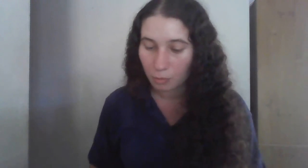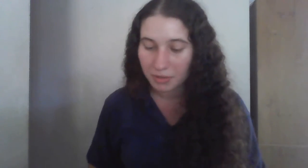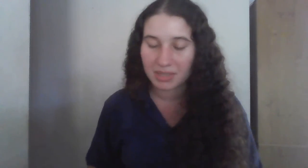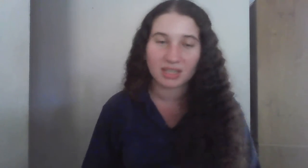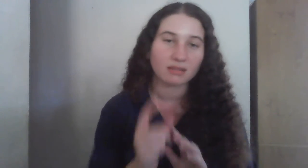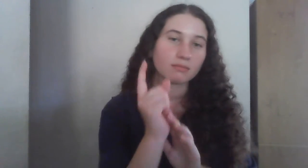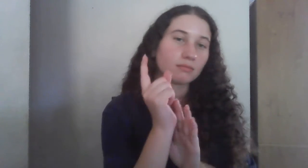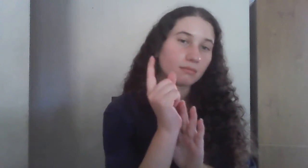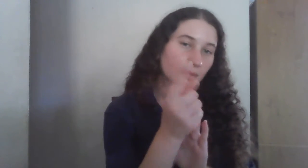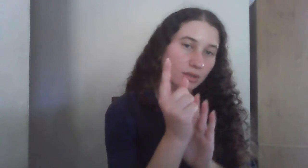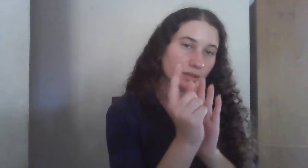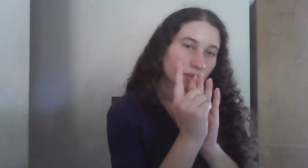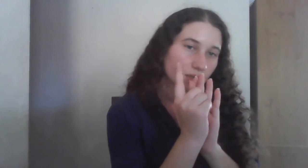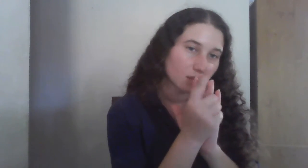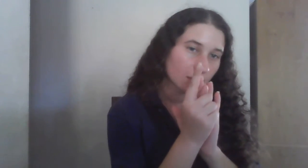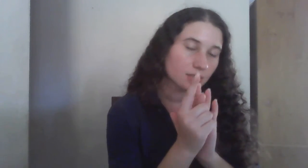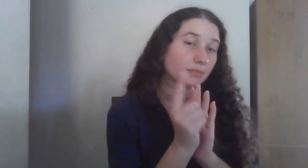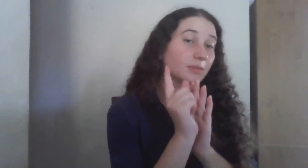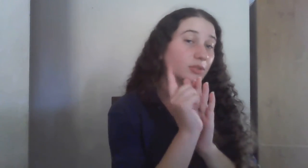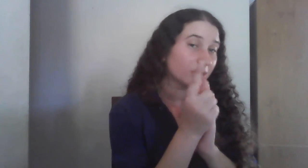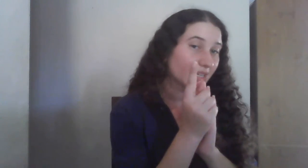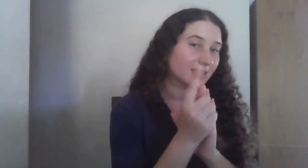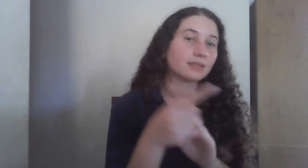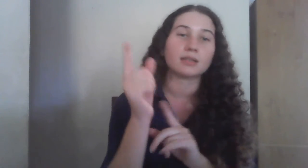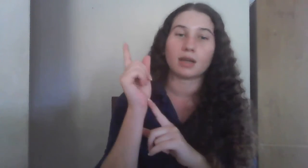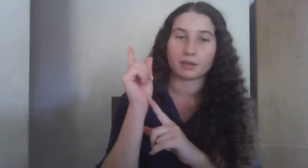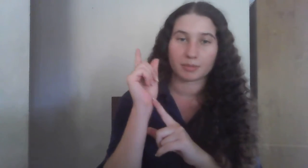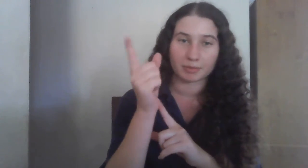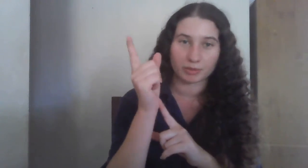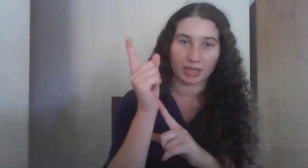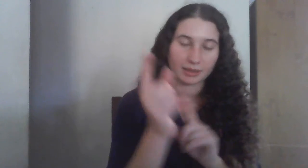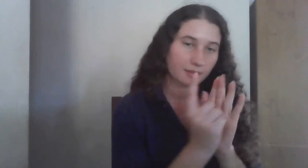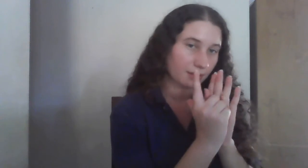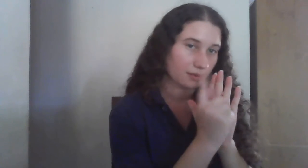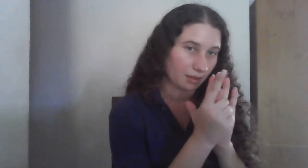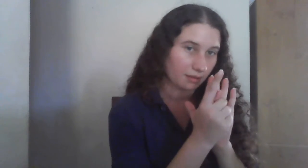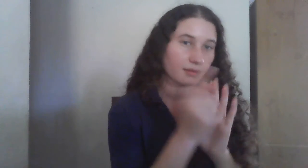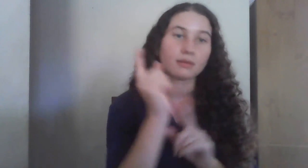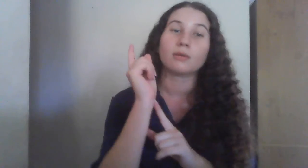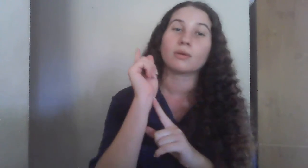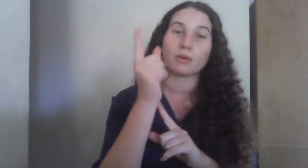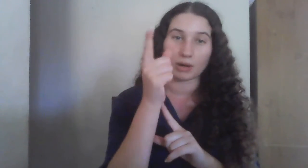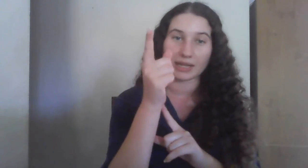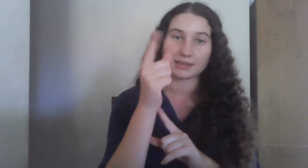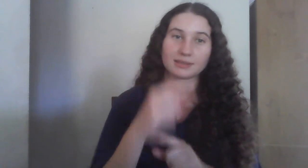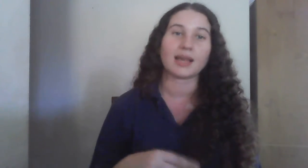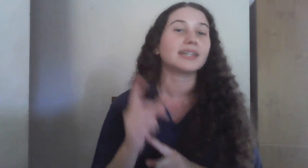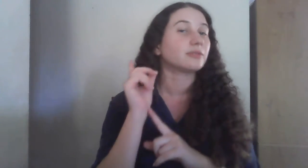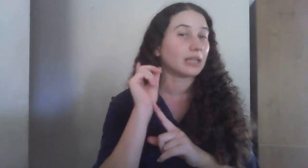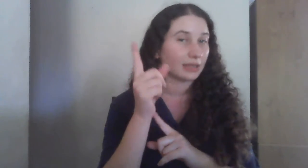1 minute. Some people do it like this, and then other people do it like this. Like this or like this. I do it like